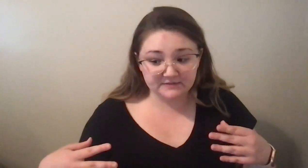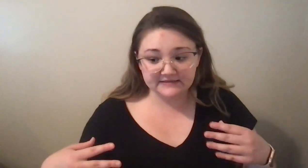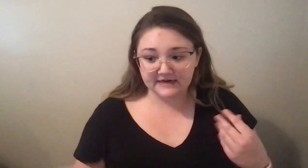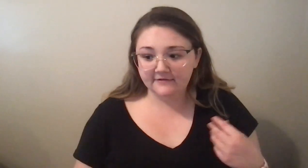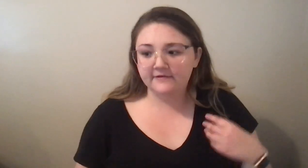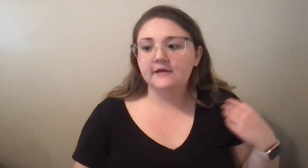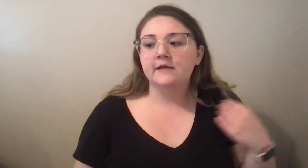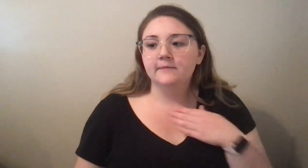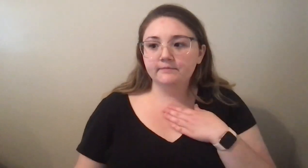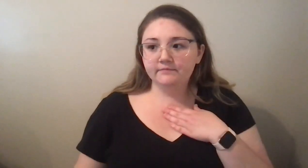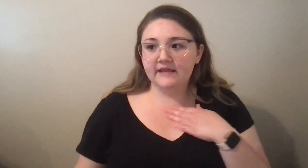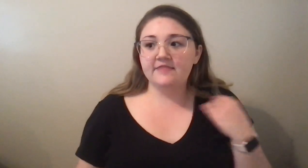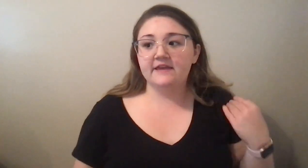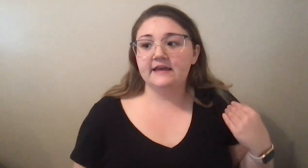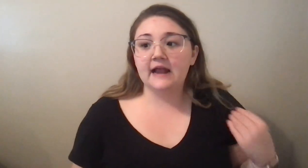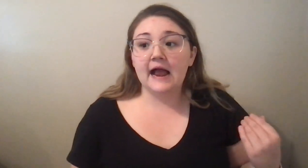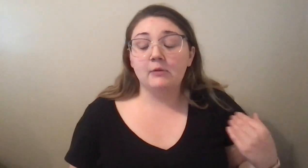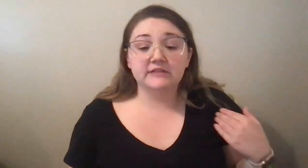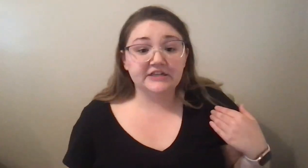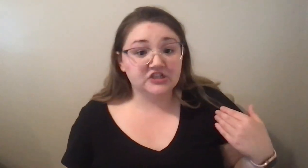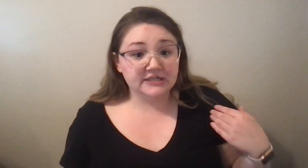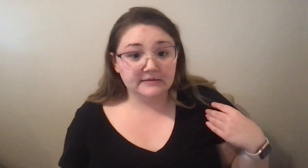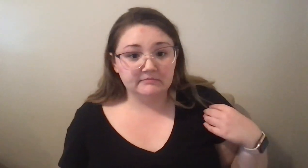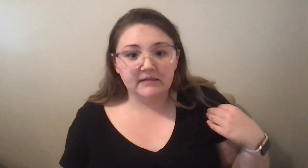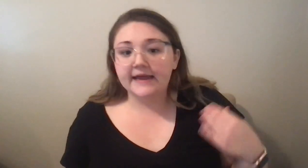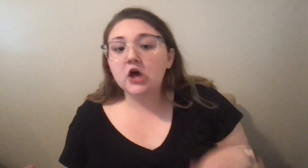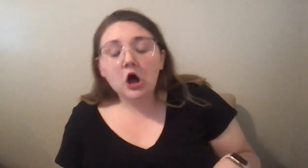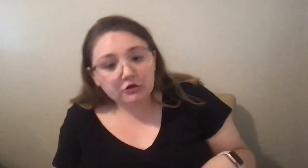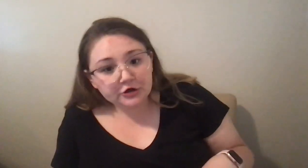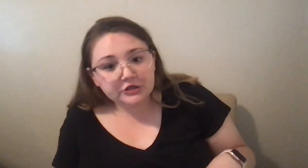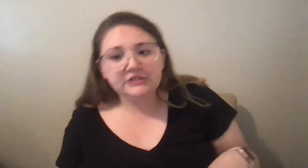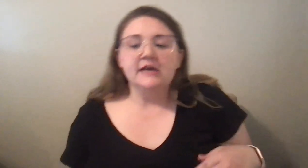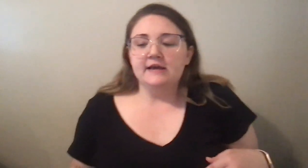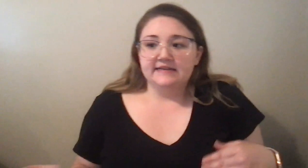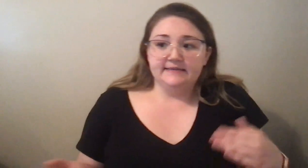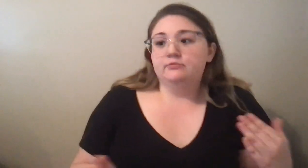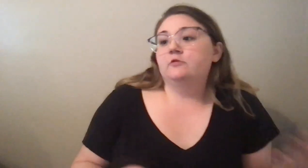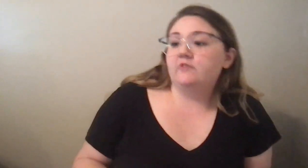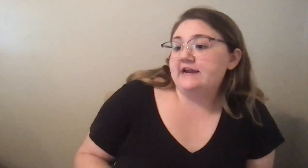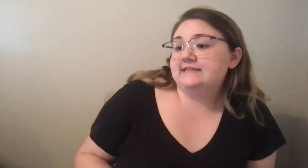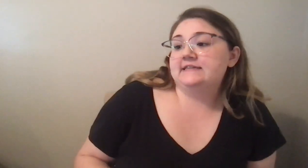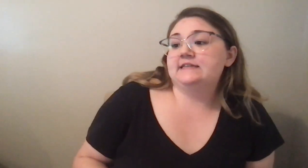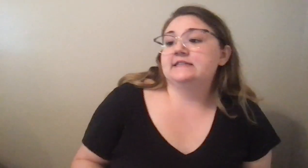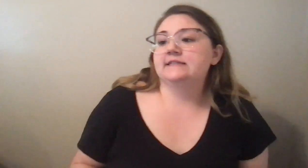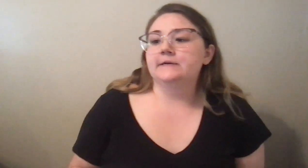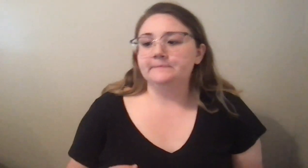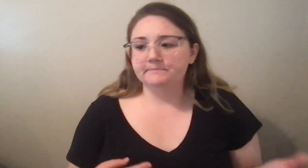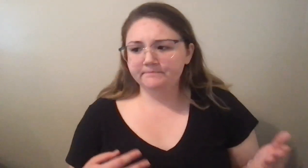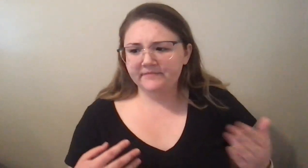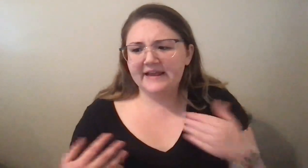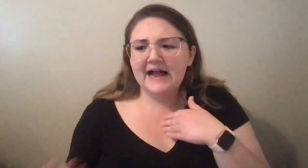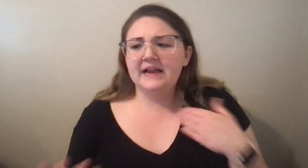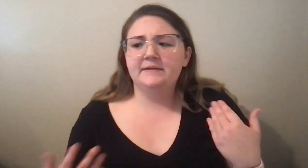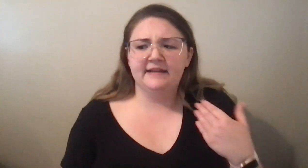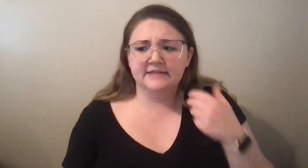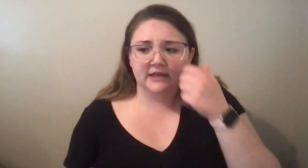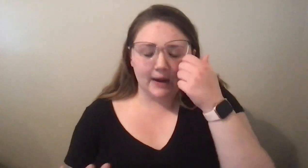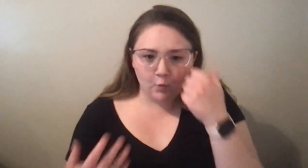can fingerspell stuff. And then I will teach them like colors, simple phrases, and it kind of depends